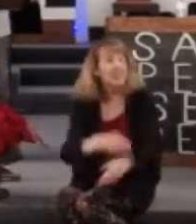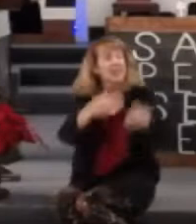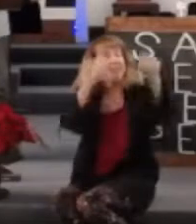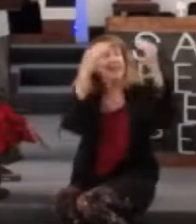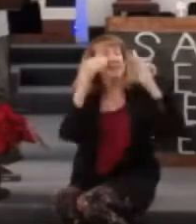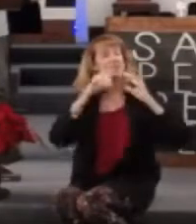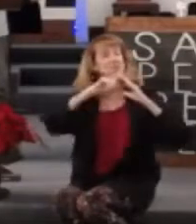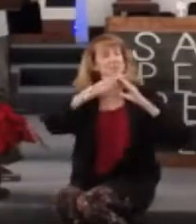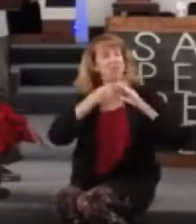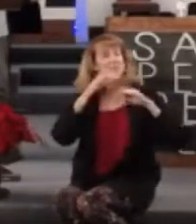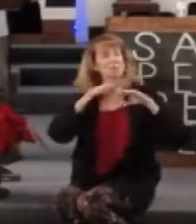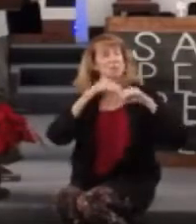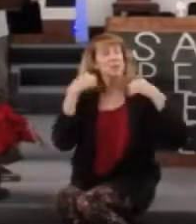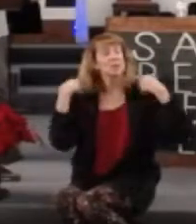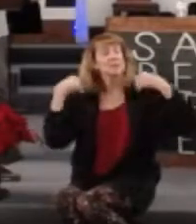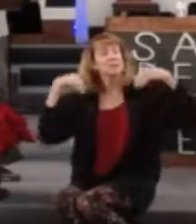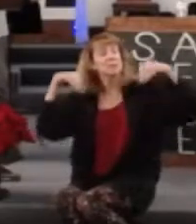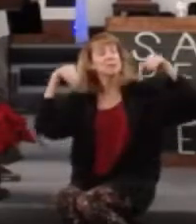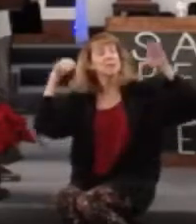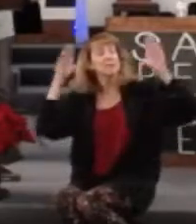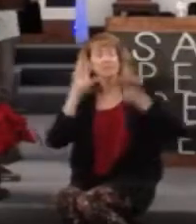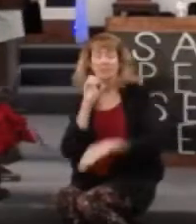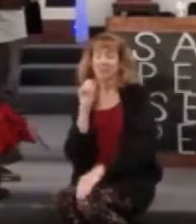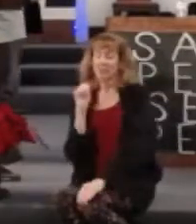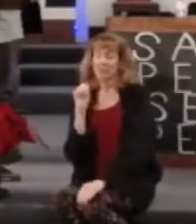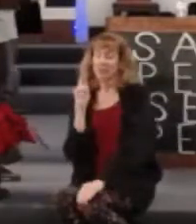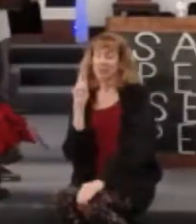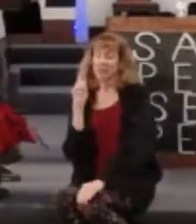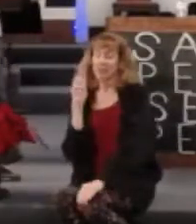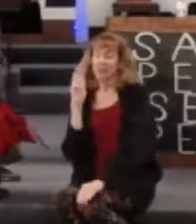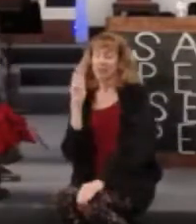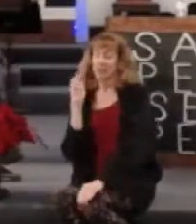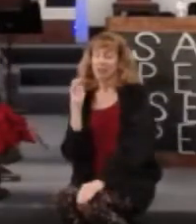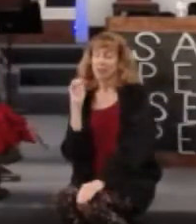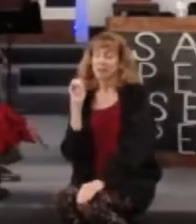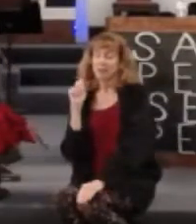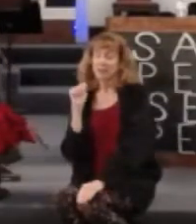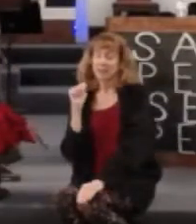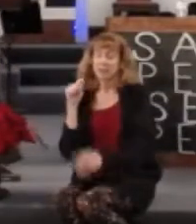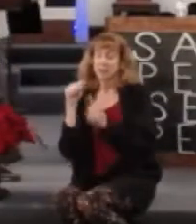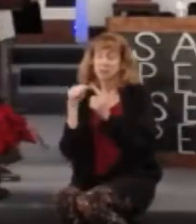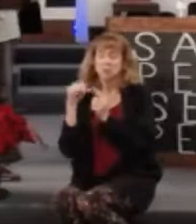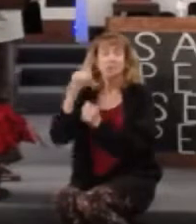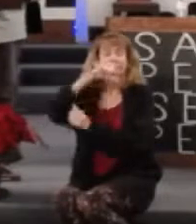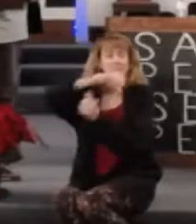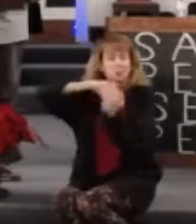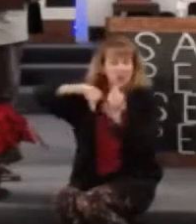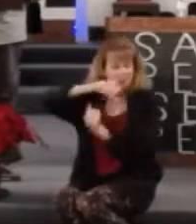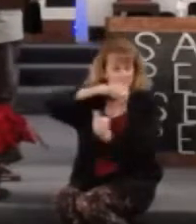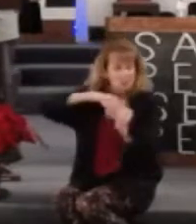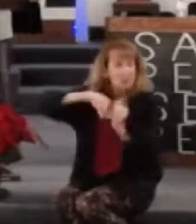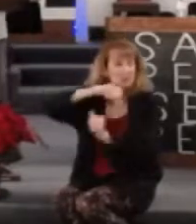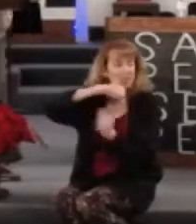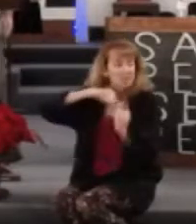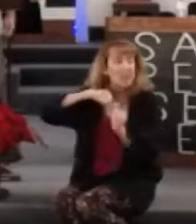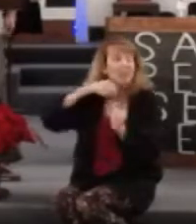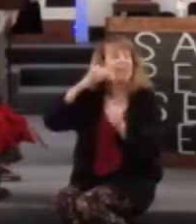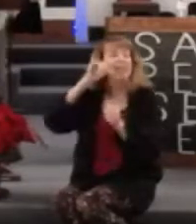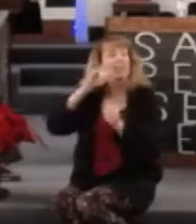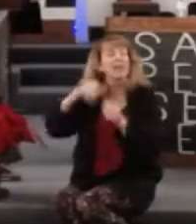it starts on submitting to one another. Submitting to one another. And that